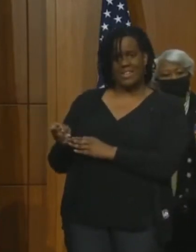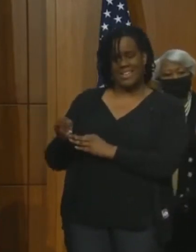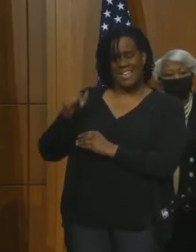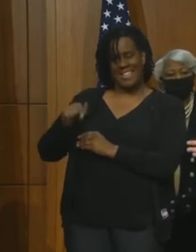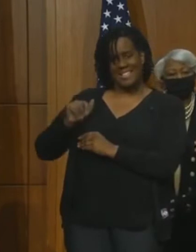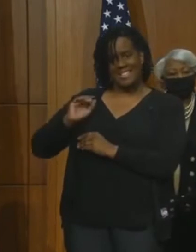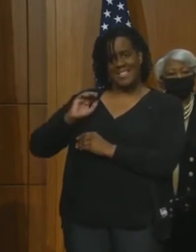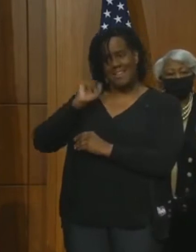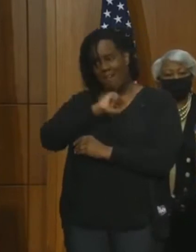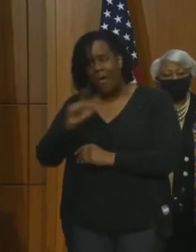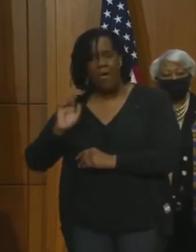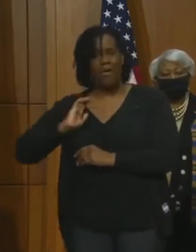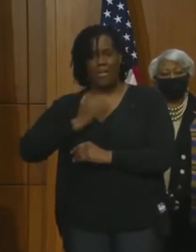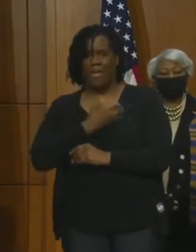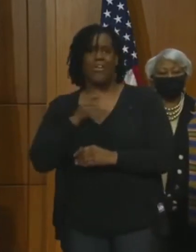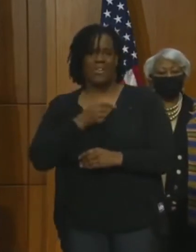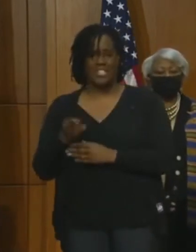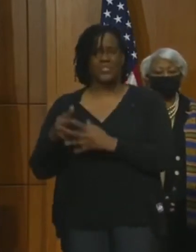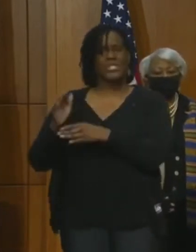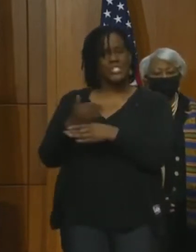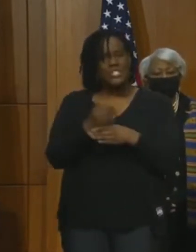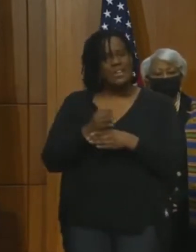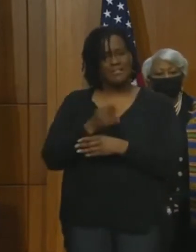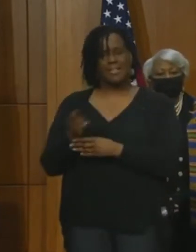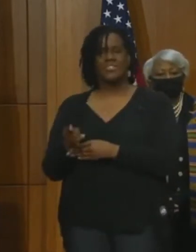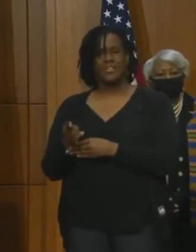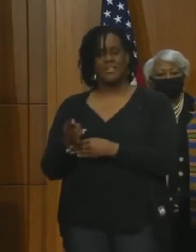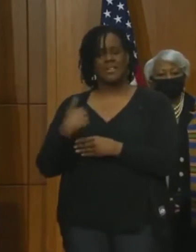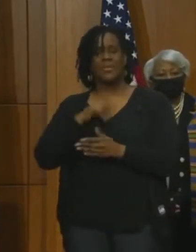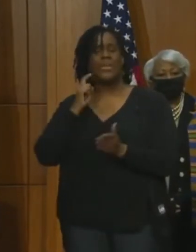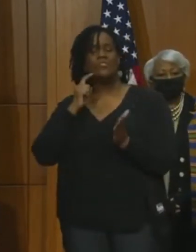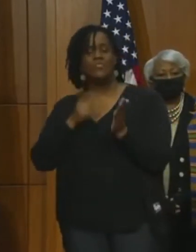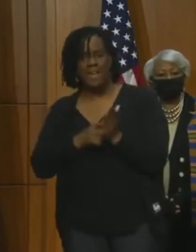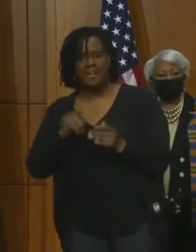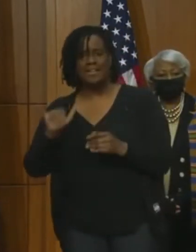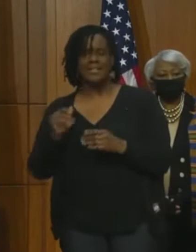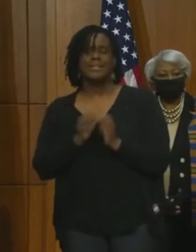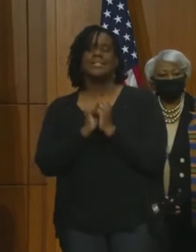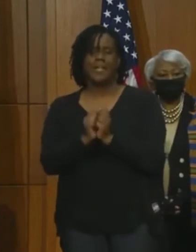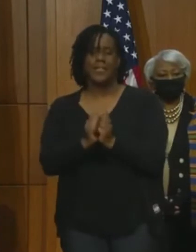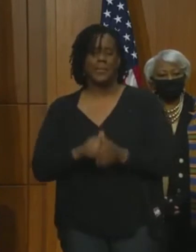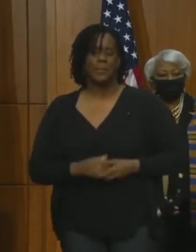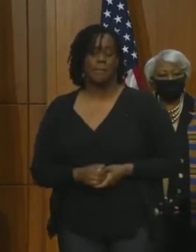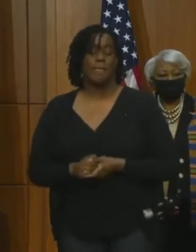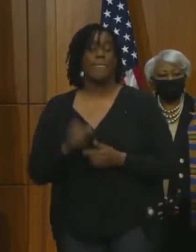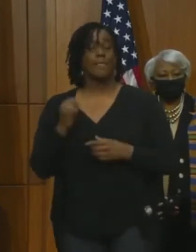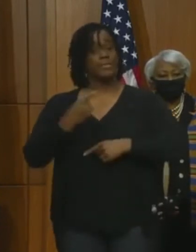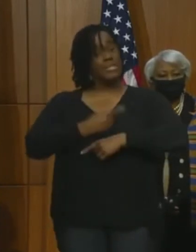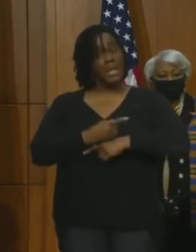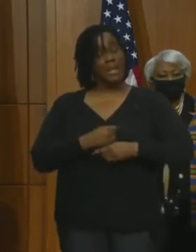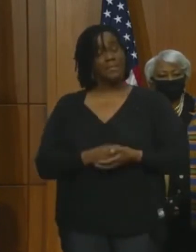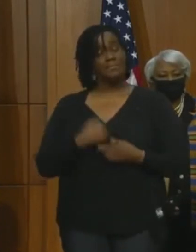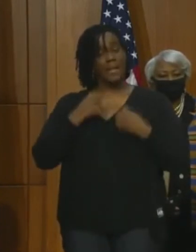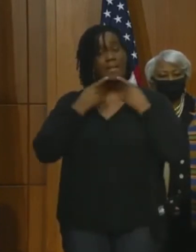is everyone's shared history, and we recognize it together. So today,